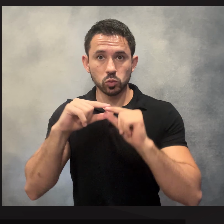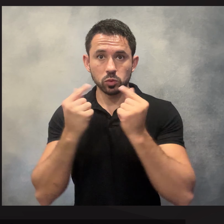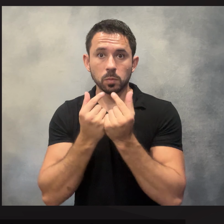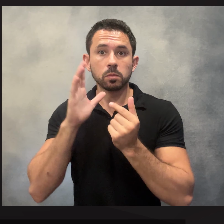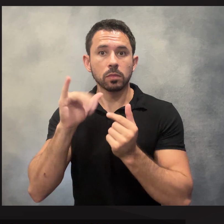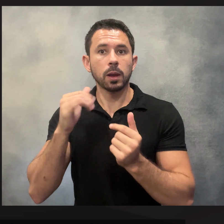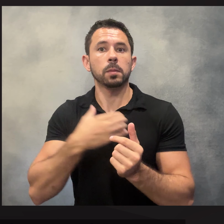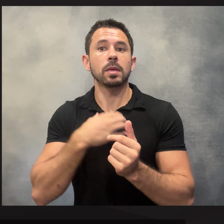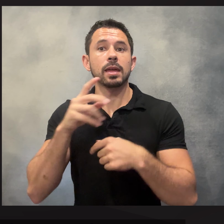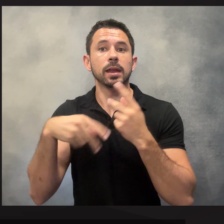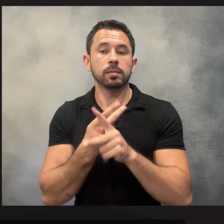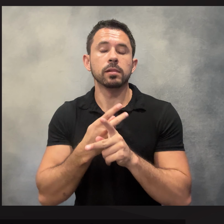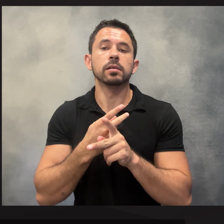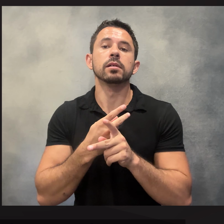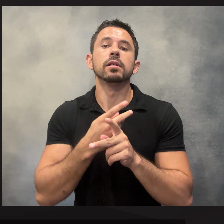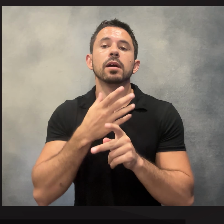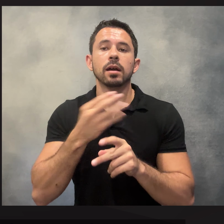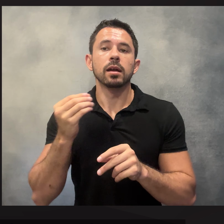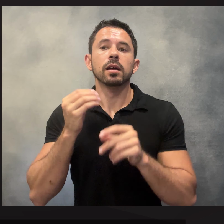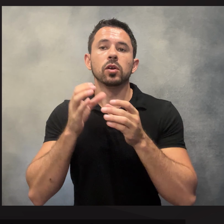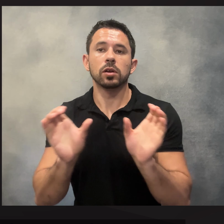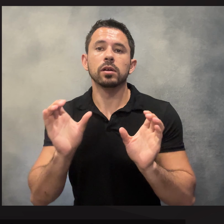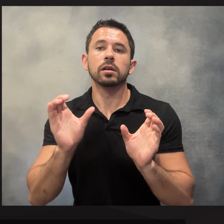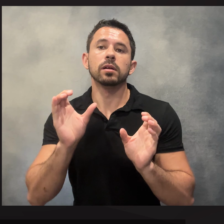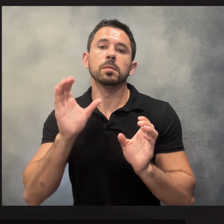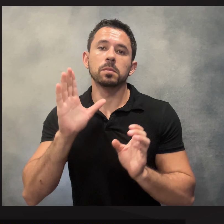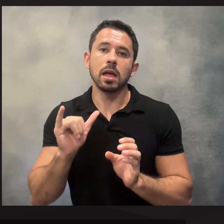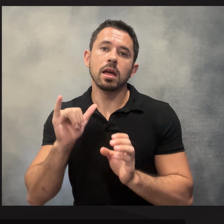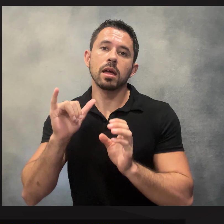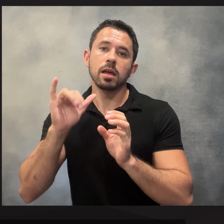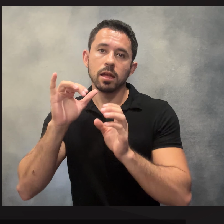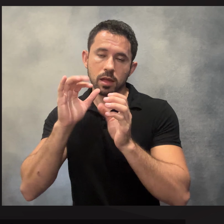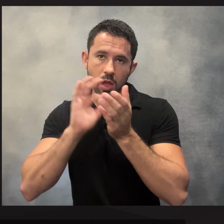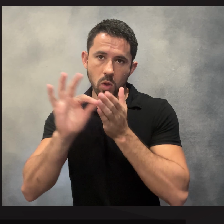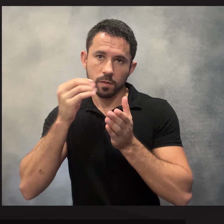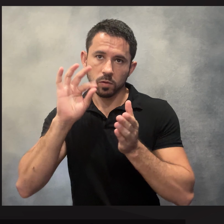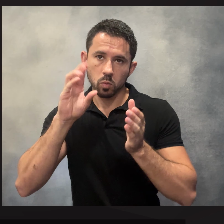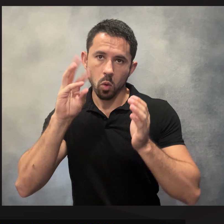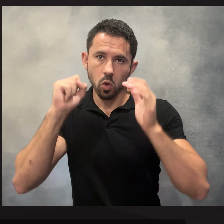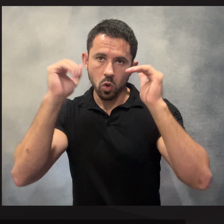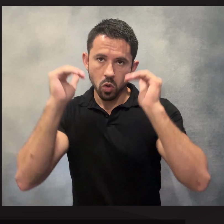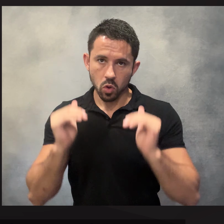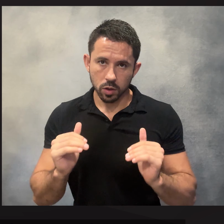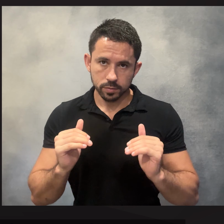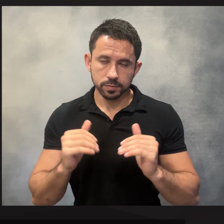DSNY, group by complaint, type, and aggregate by count of